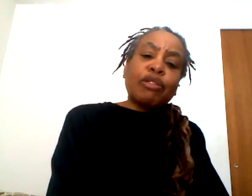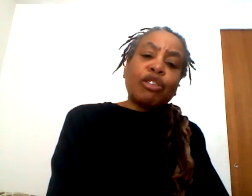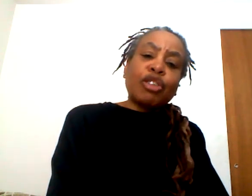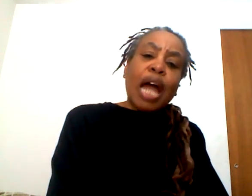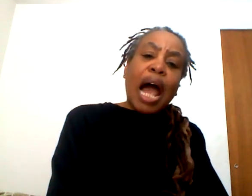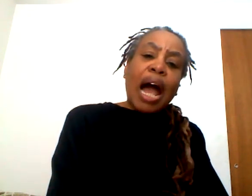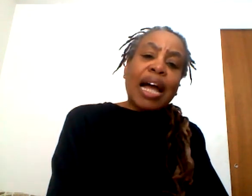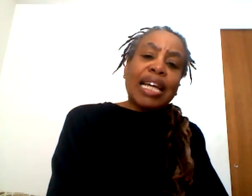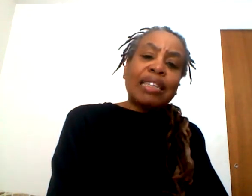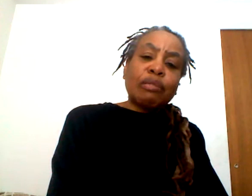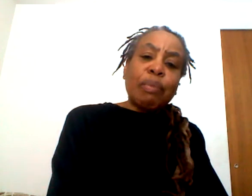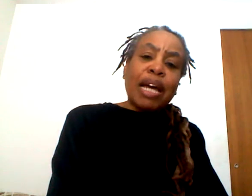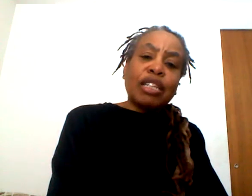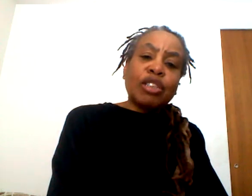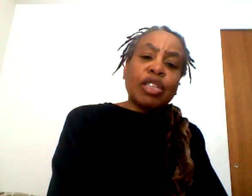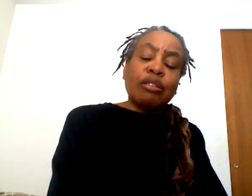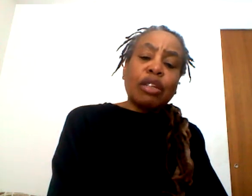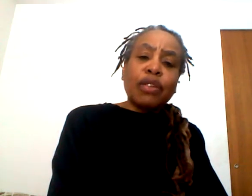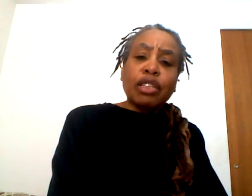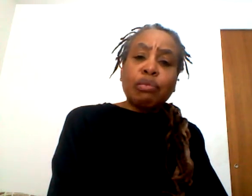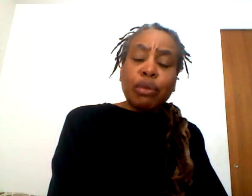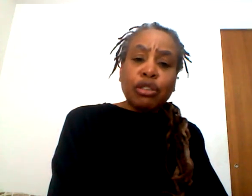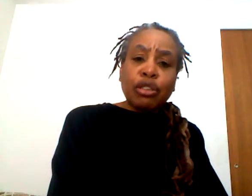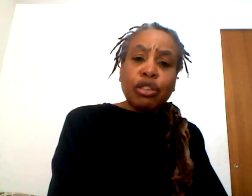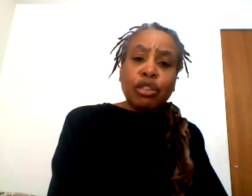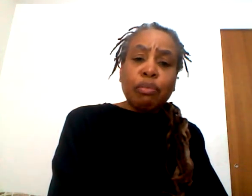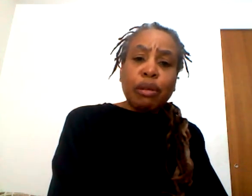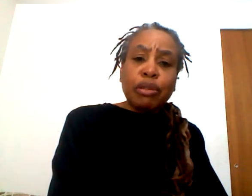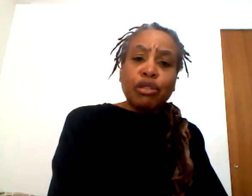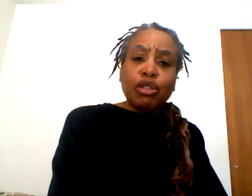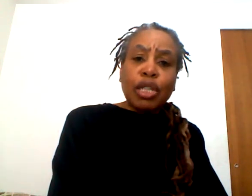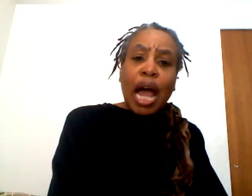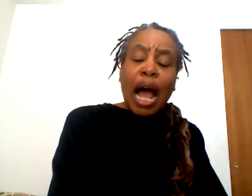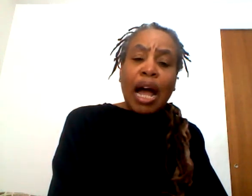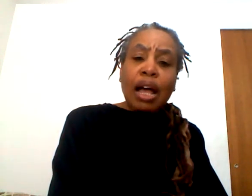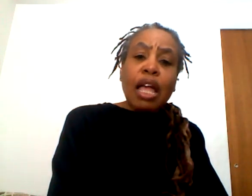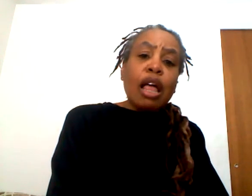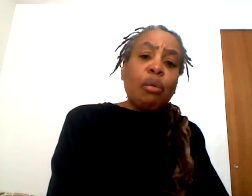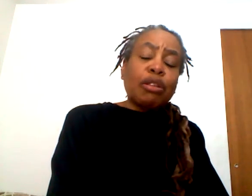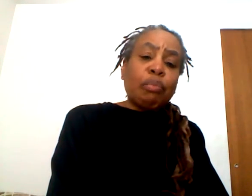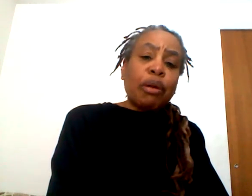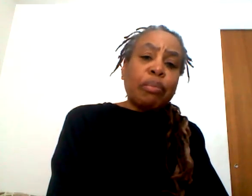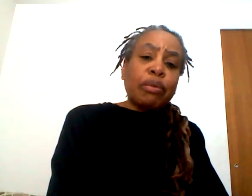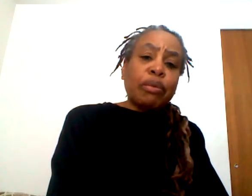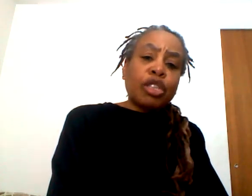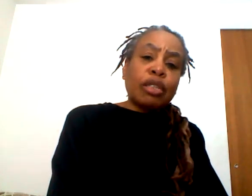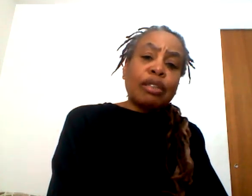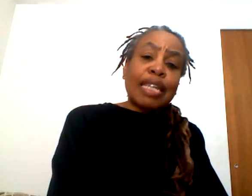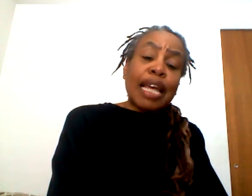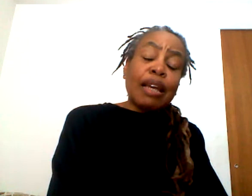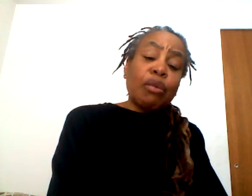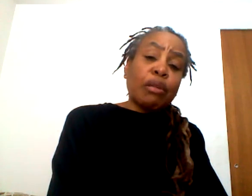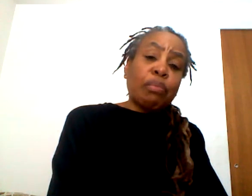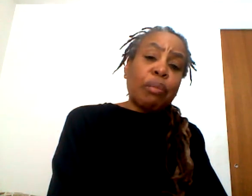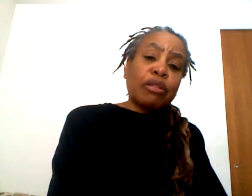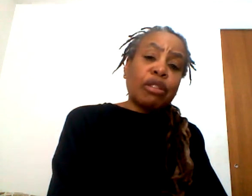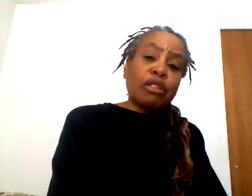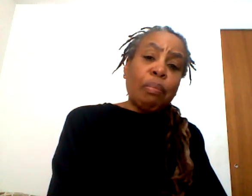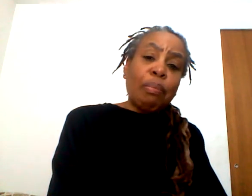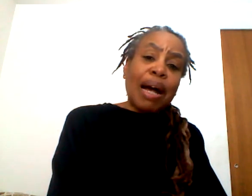preposition a in Spanish and different expressions with the preposition a, with the preposition de, with the preposition para,